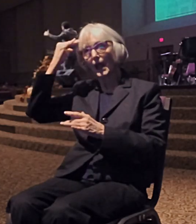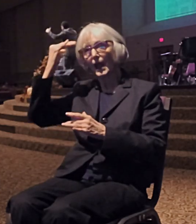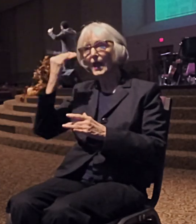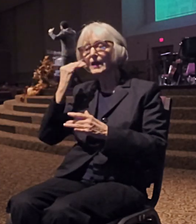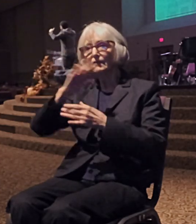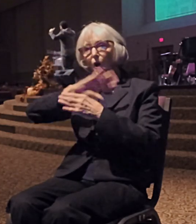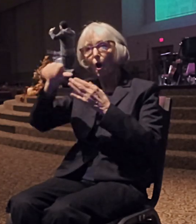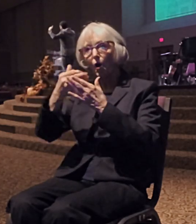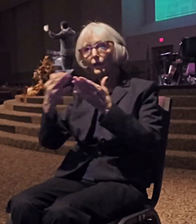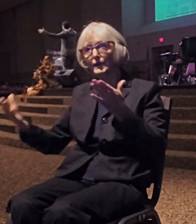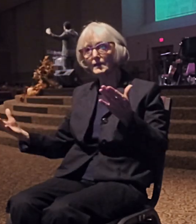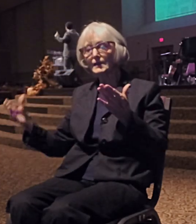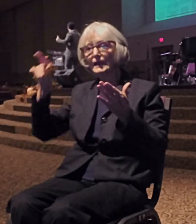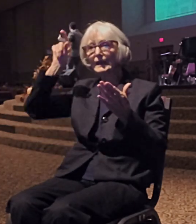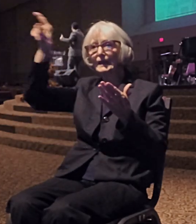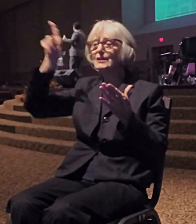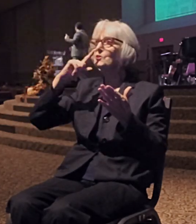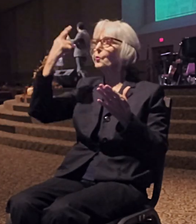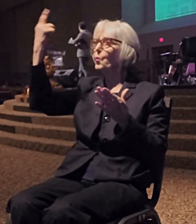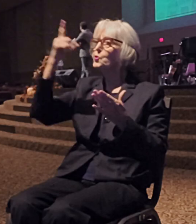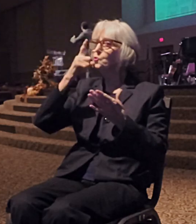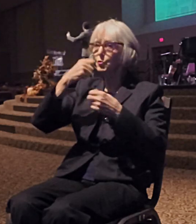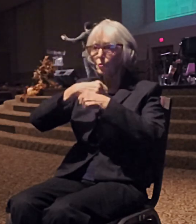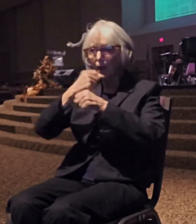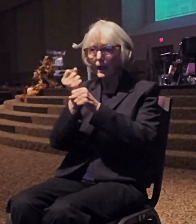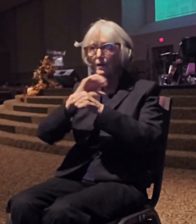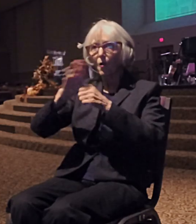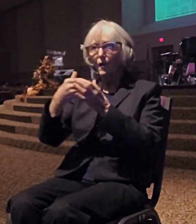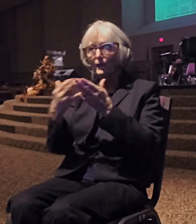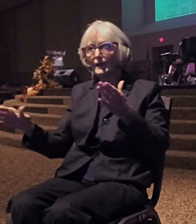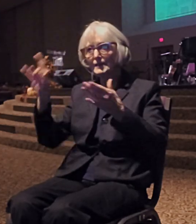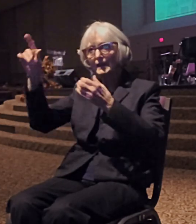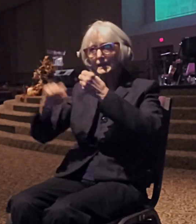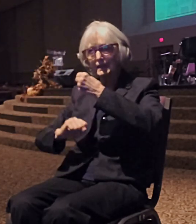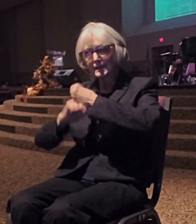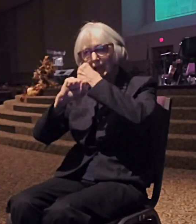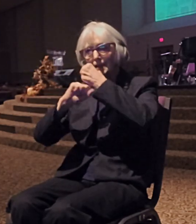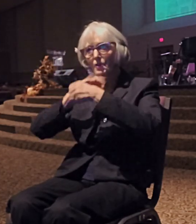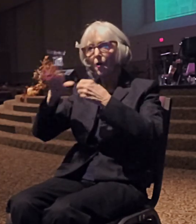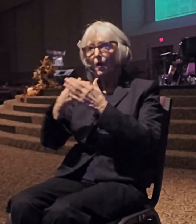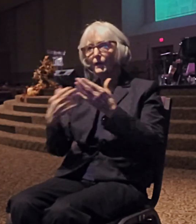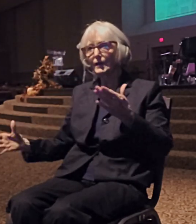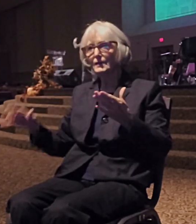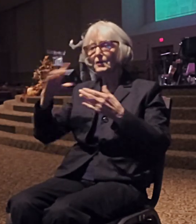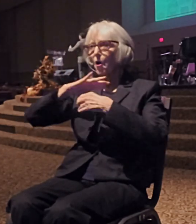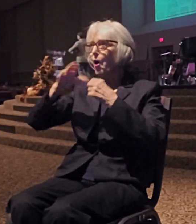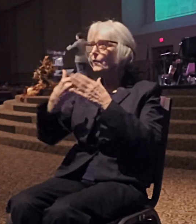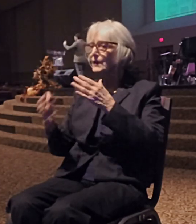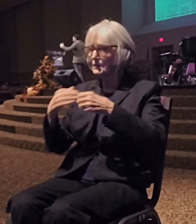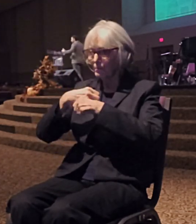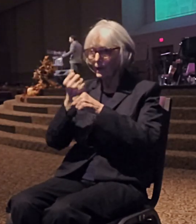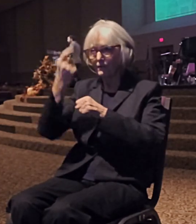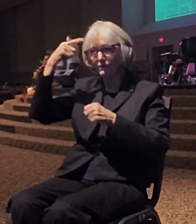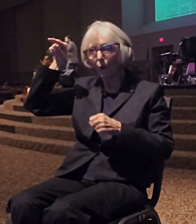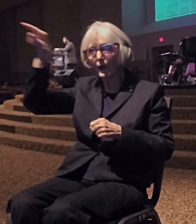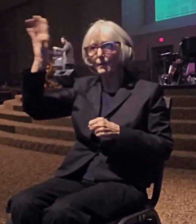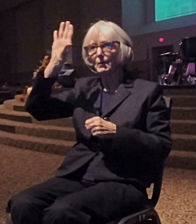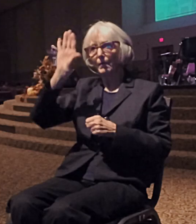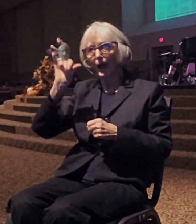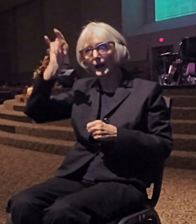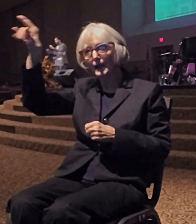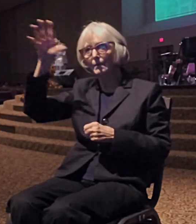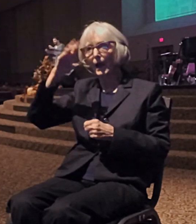all things. He is the one who created all things. He's the one who sustains all things. All things were made by him and for him and are due